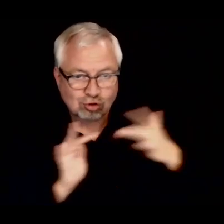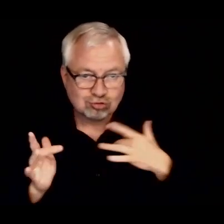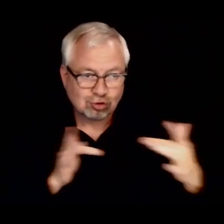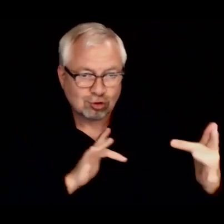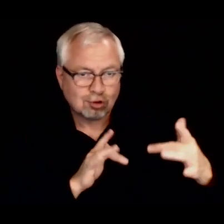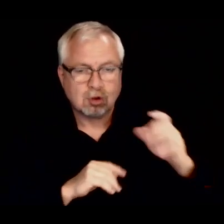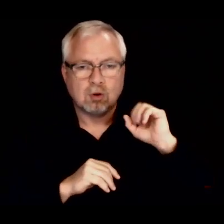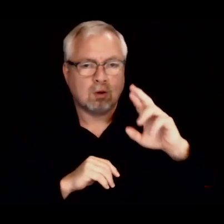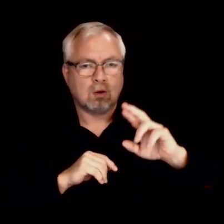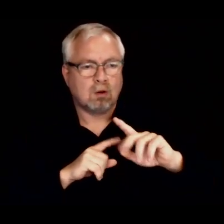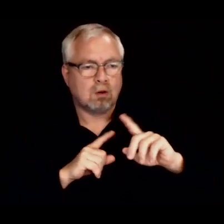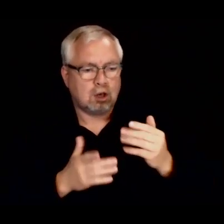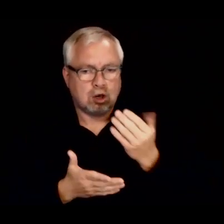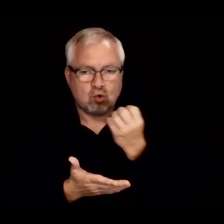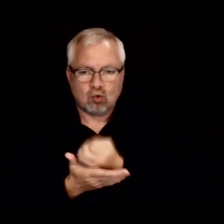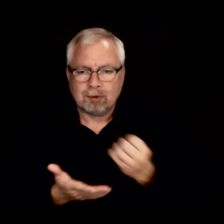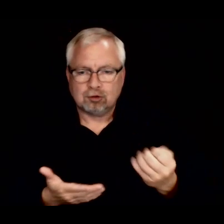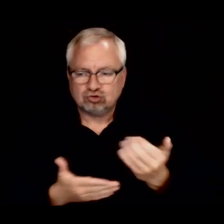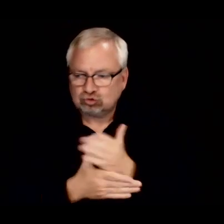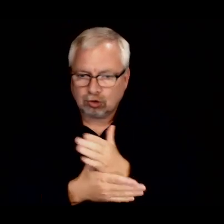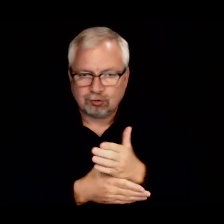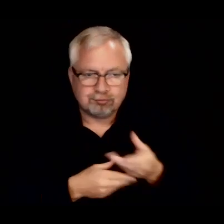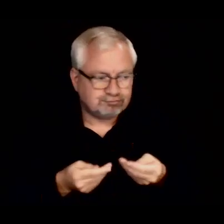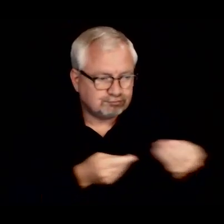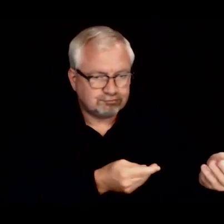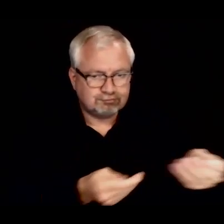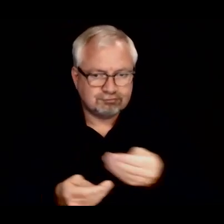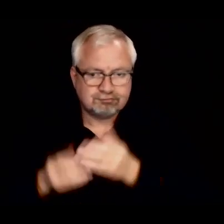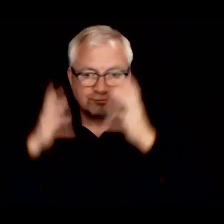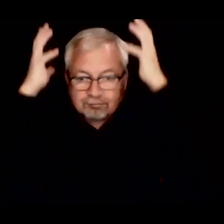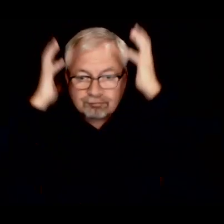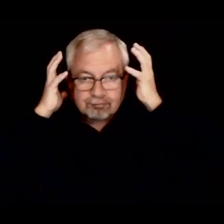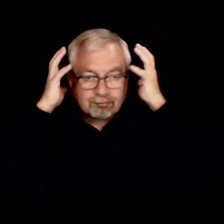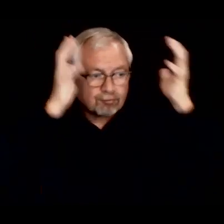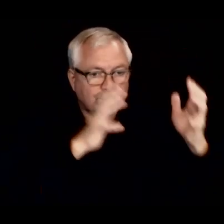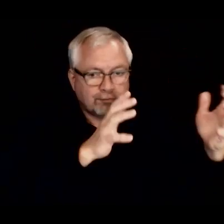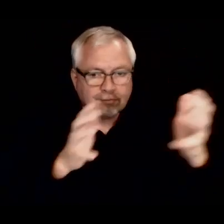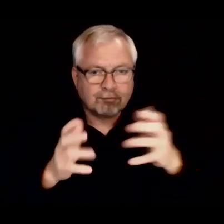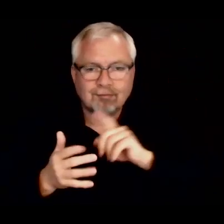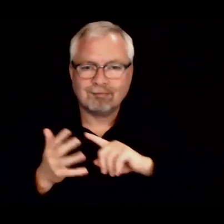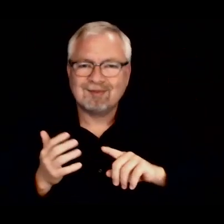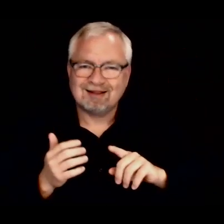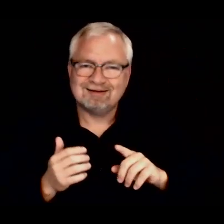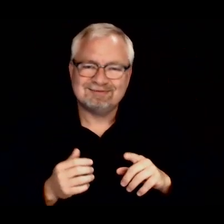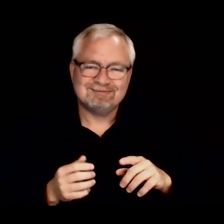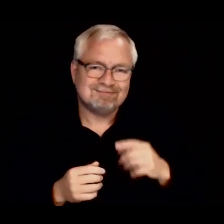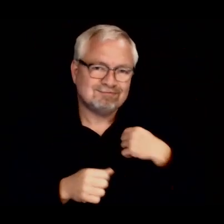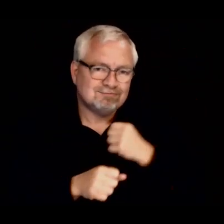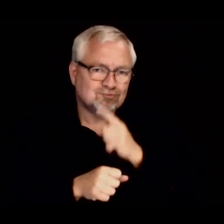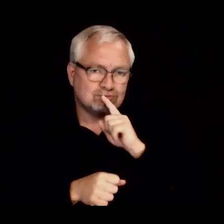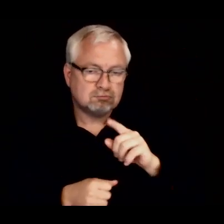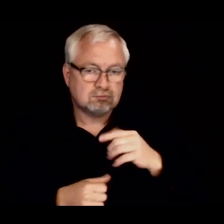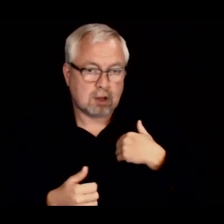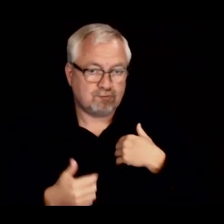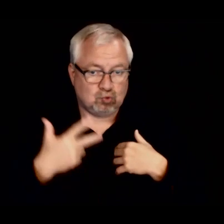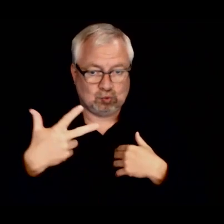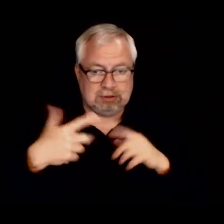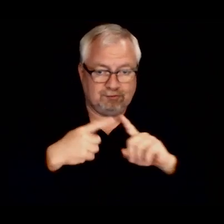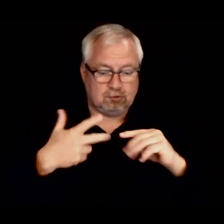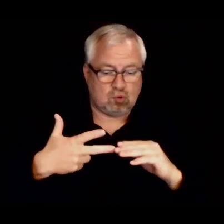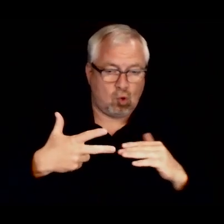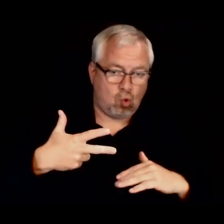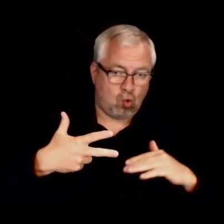factors. We arrived at the low, medium, and high sports risk categories for various sports by closely consulting